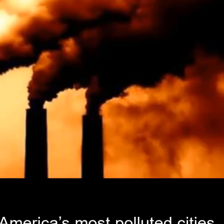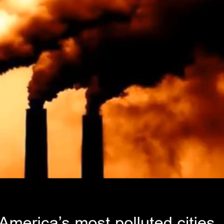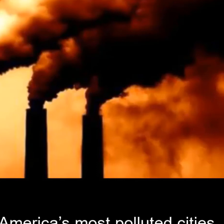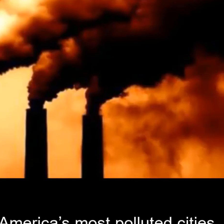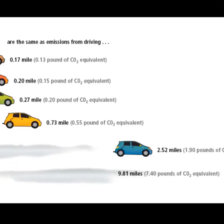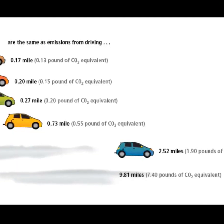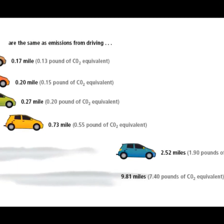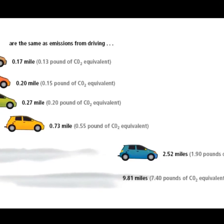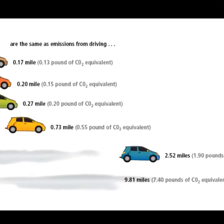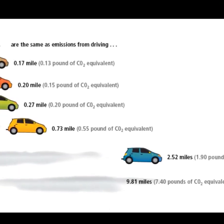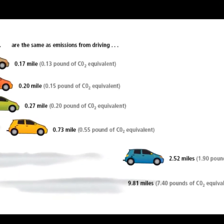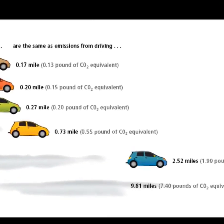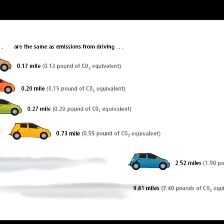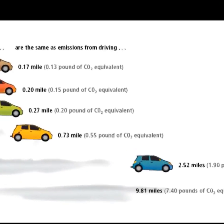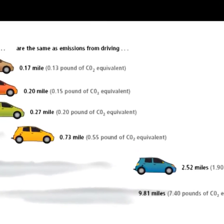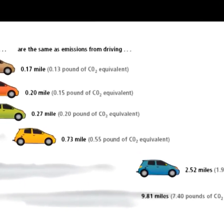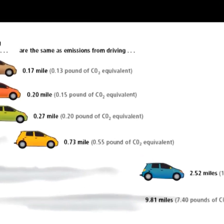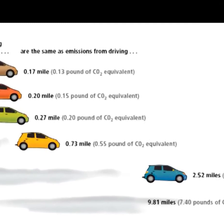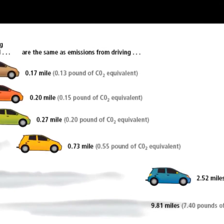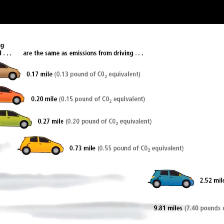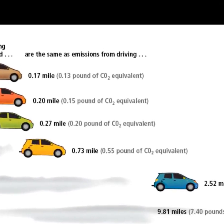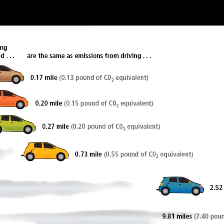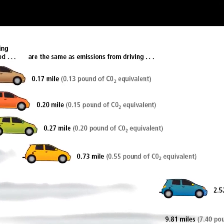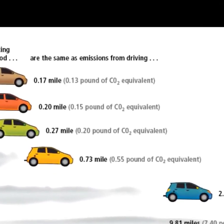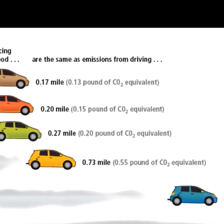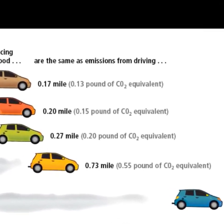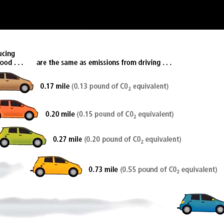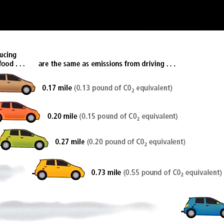cities. As you can see here, there's a graphic you can look at.